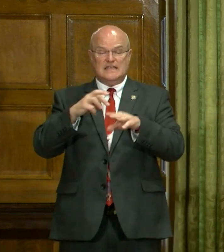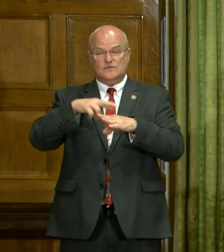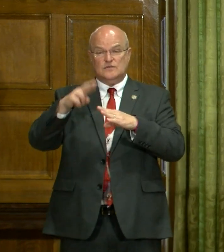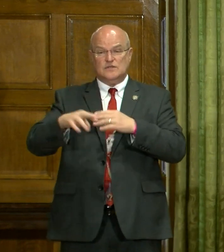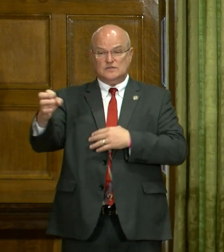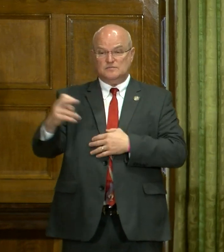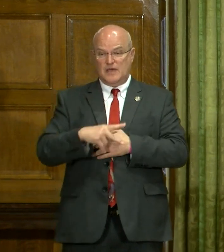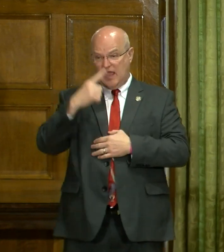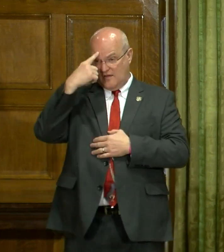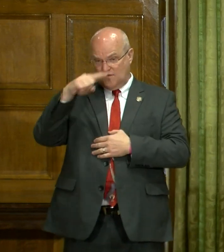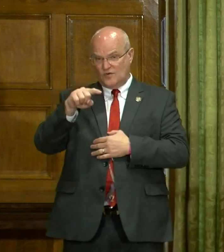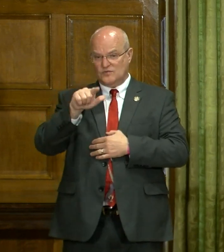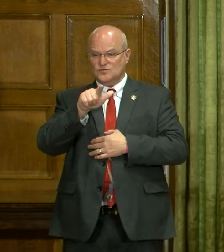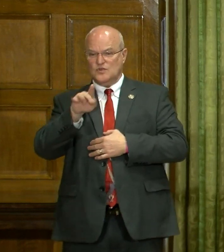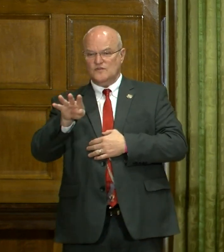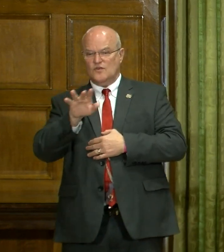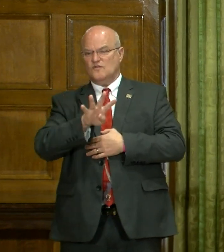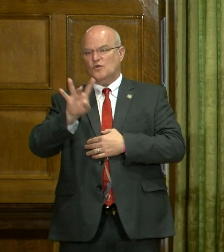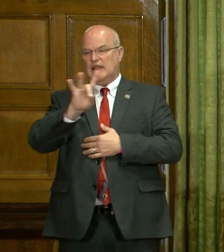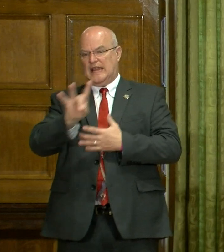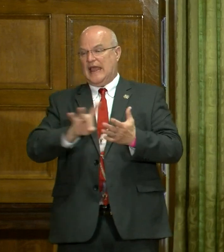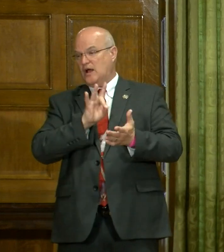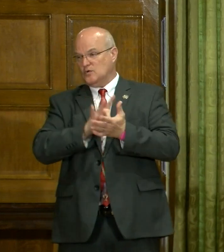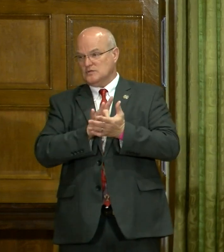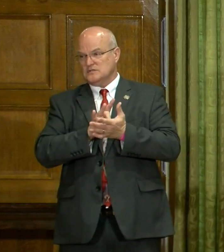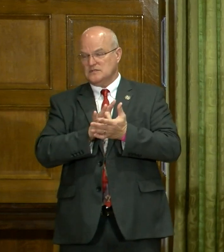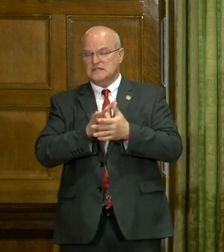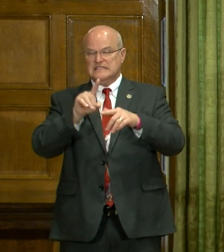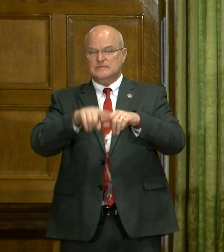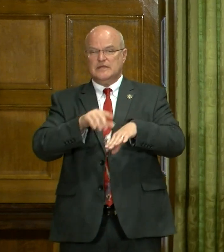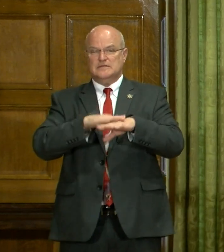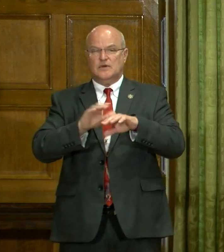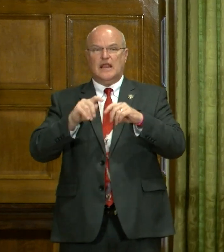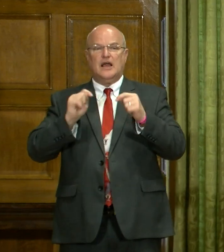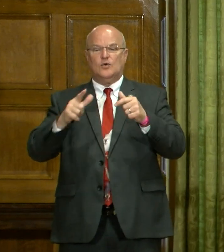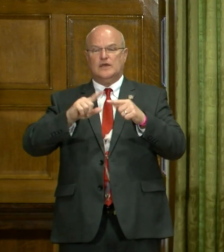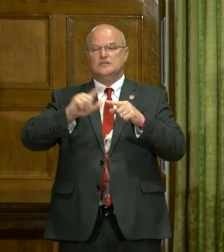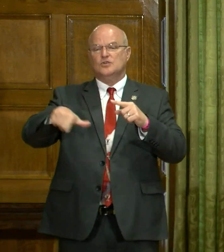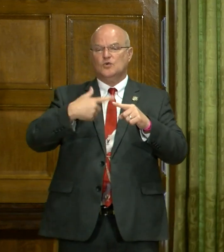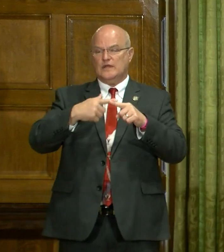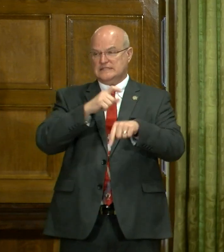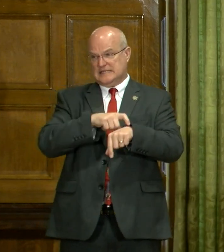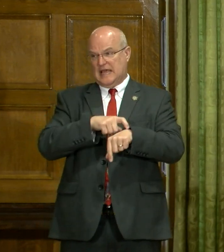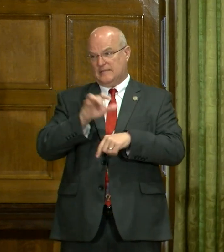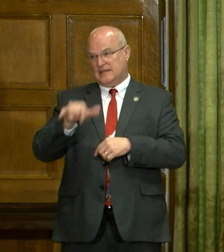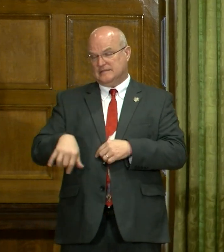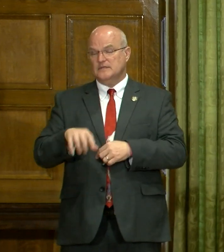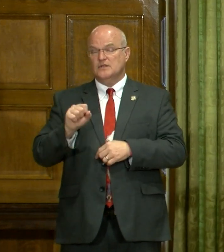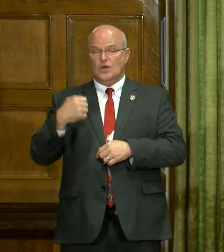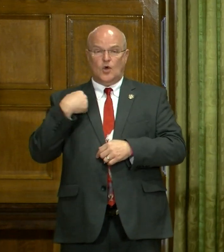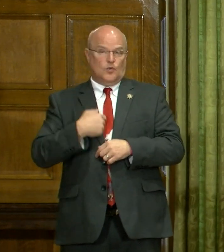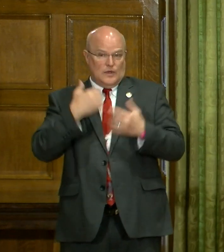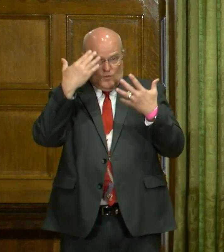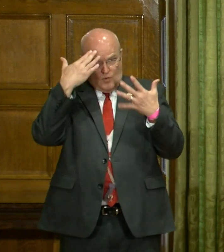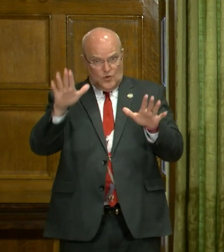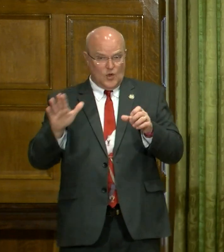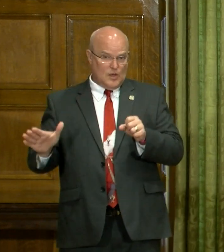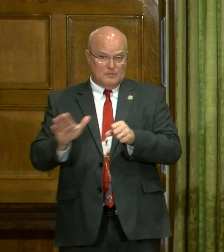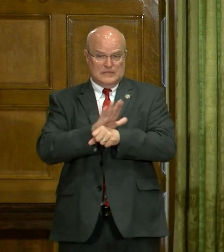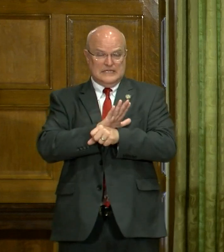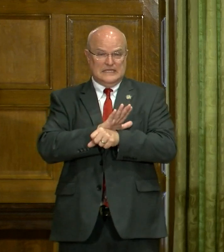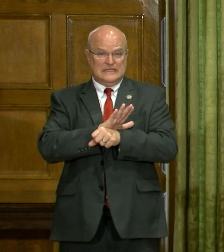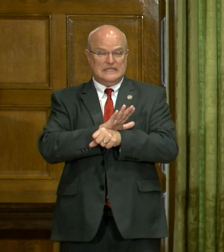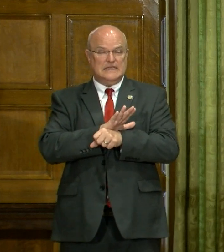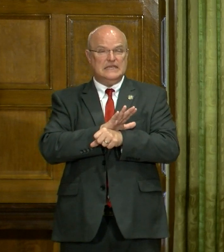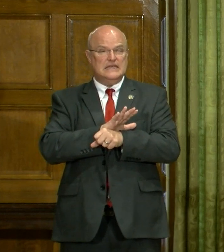results back for 24, 48 hours. It depends upon how quick a turnaround that is. And so we won't know